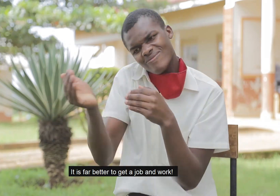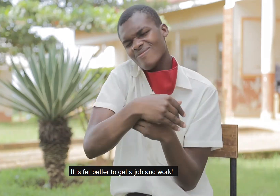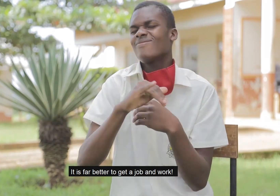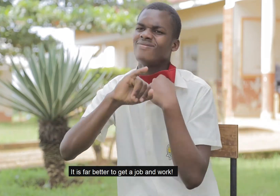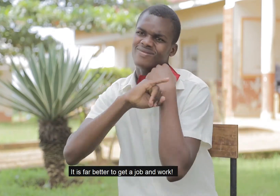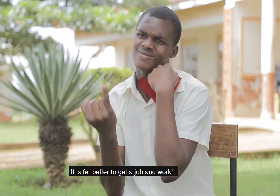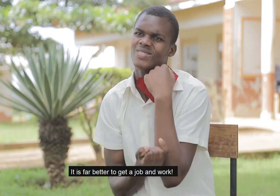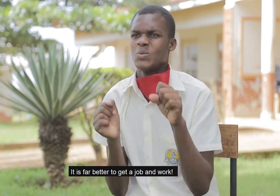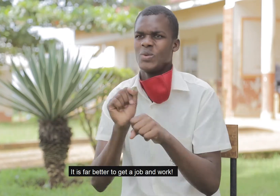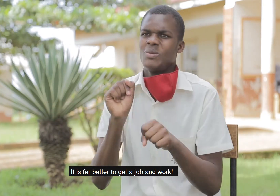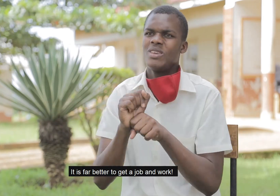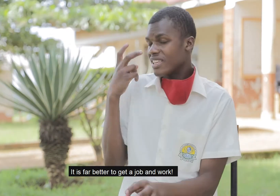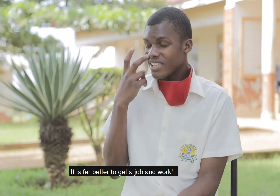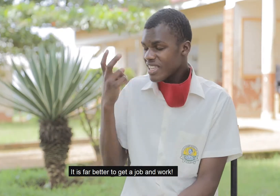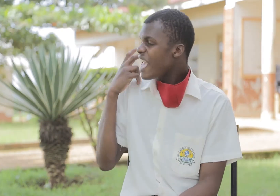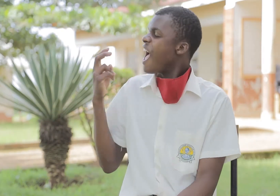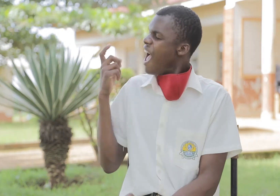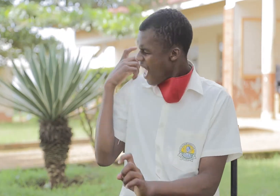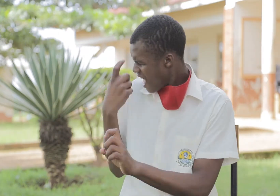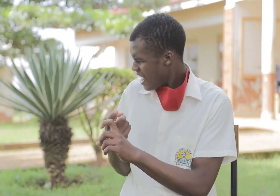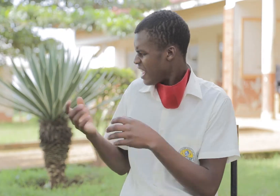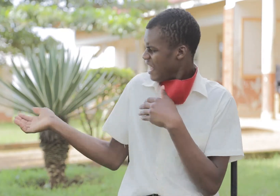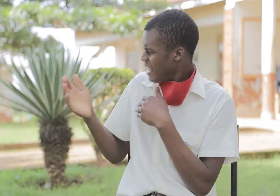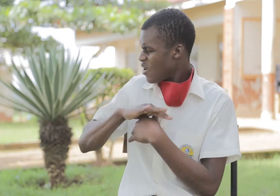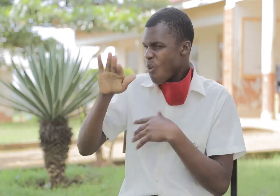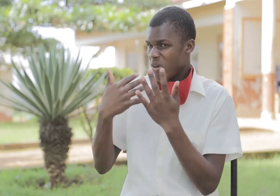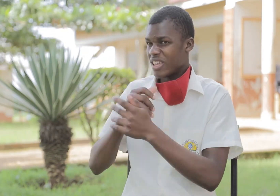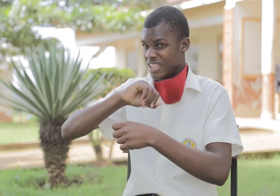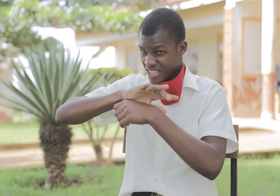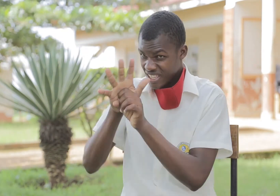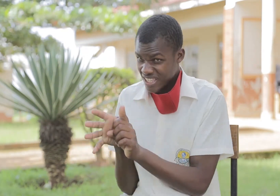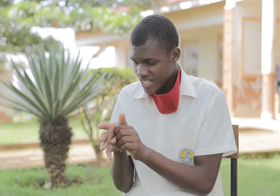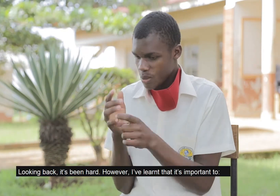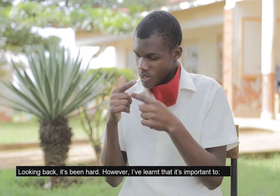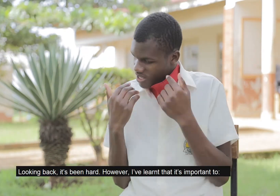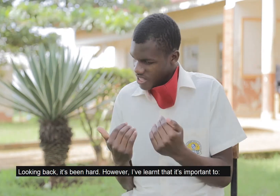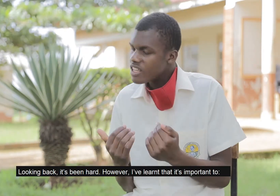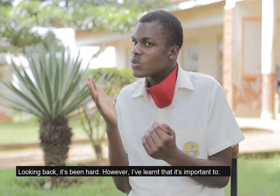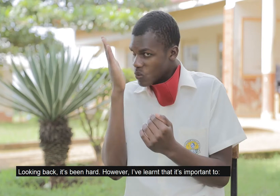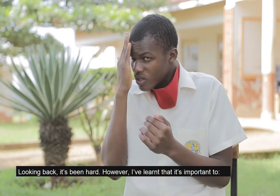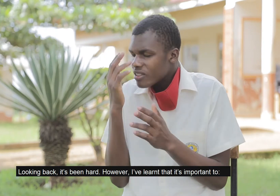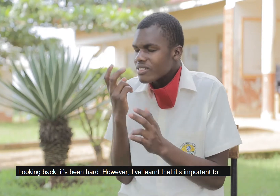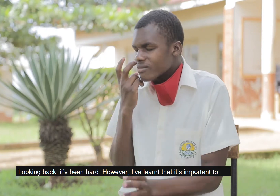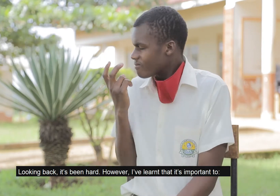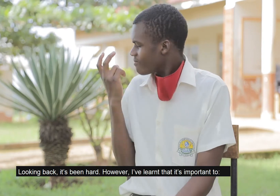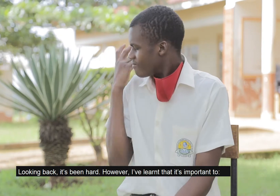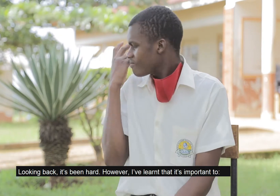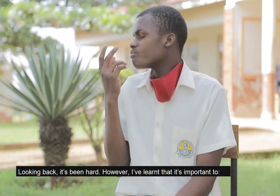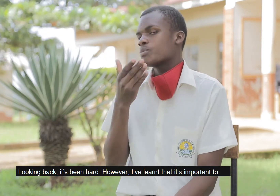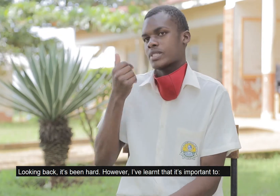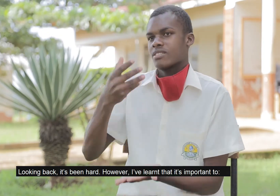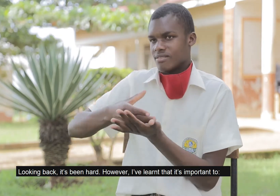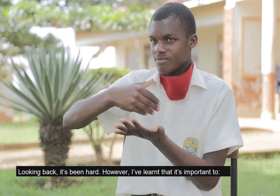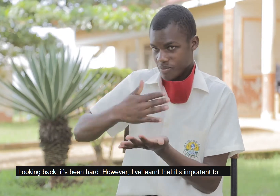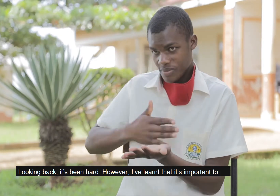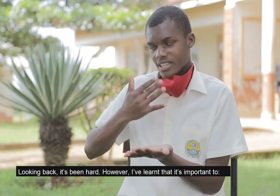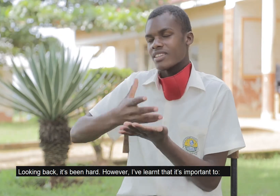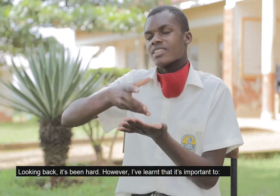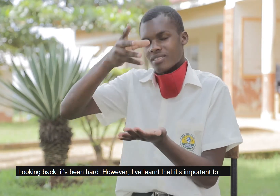is far better to get a job and work. Looking back, it's been hard. However, I've